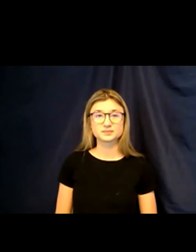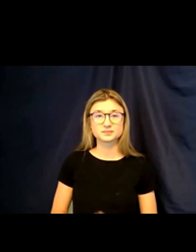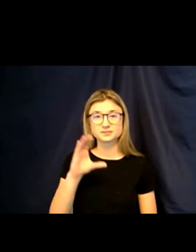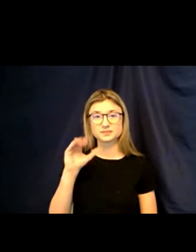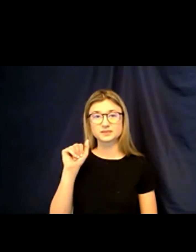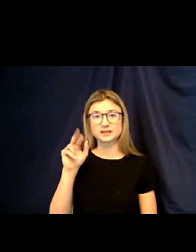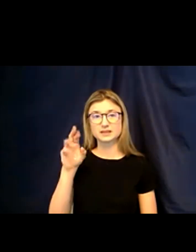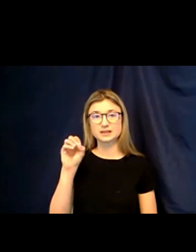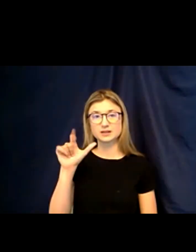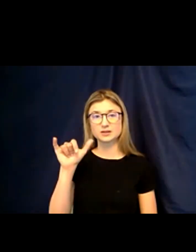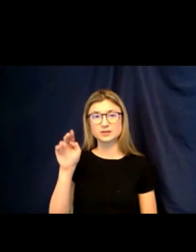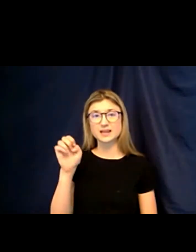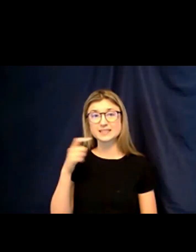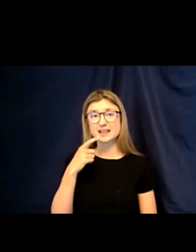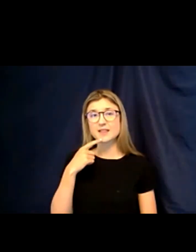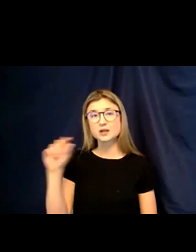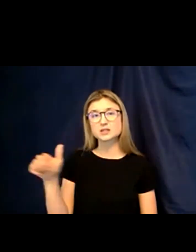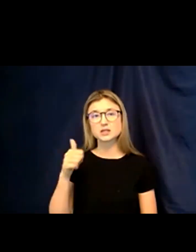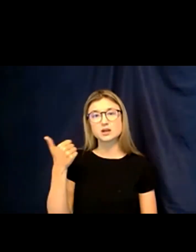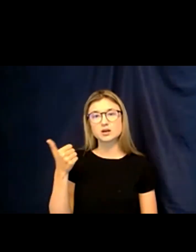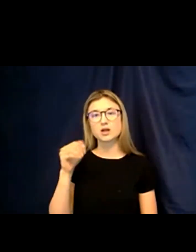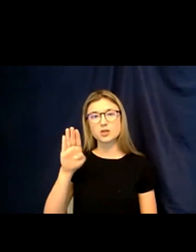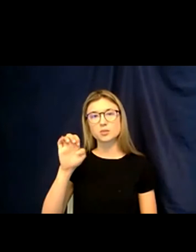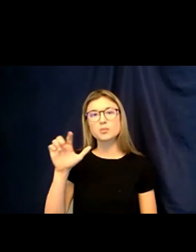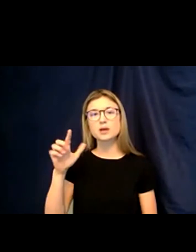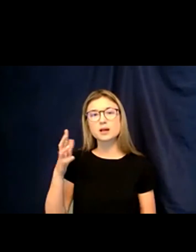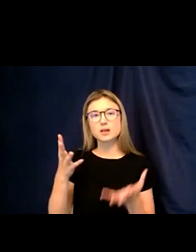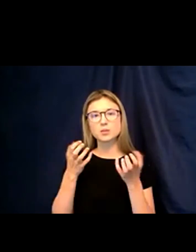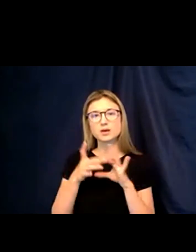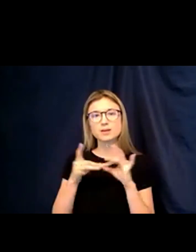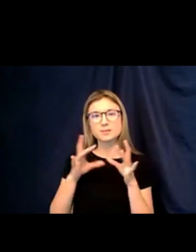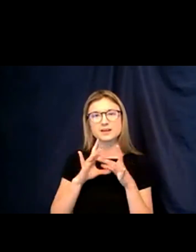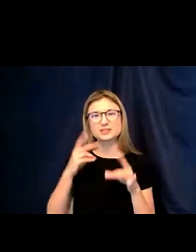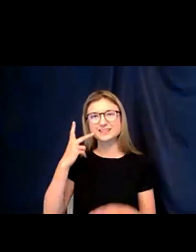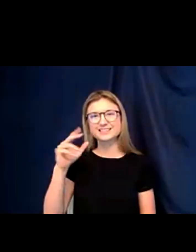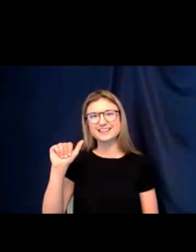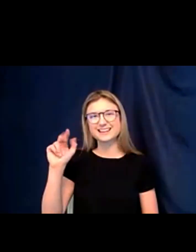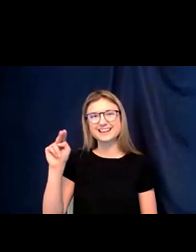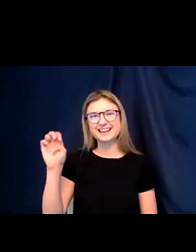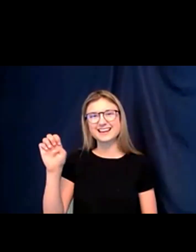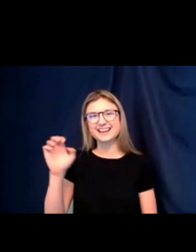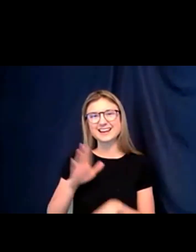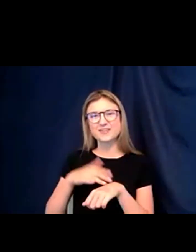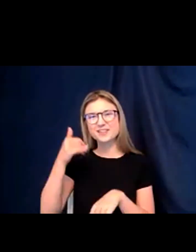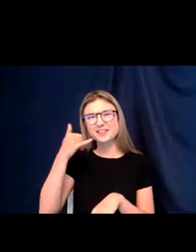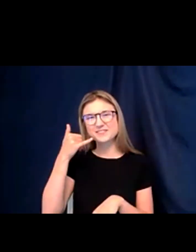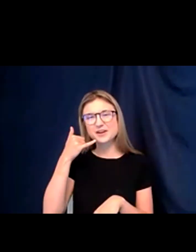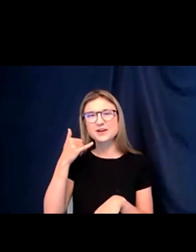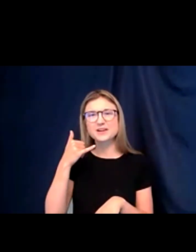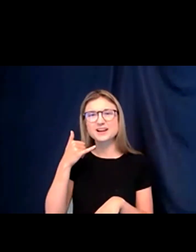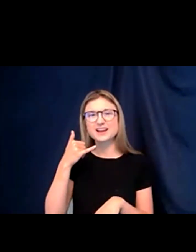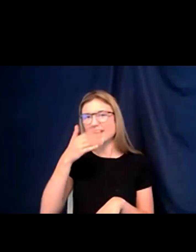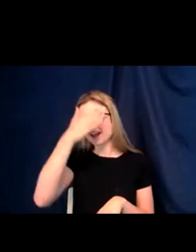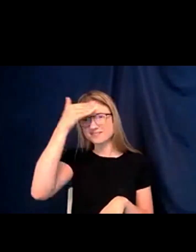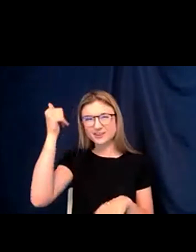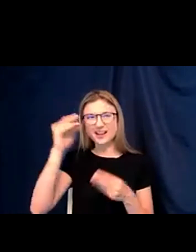There is another bill I wanted to mention, and I see Ann on the phone, and I can't remember the number of your bill,